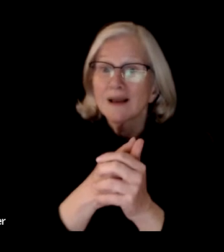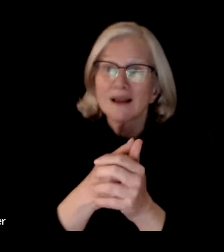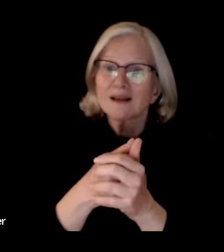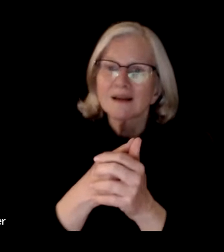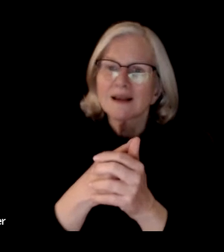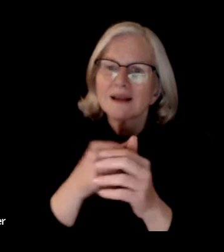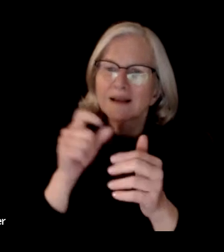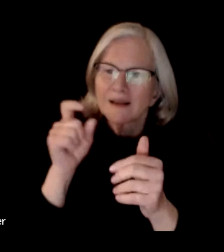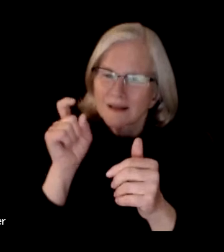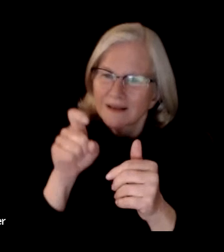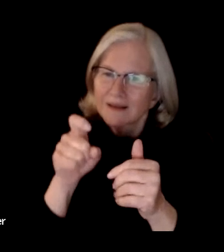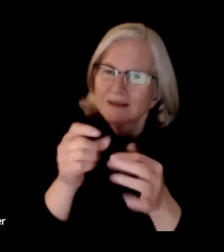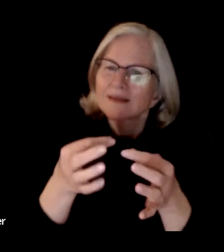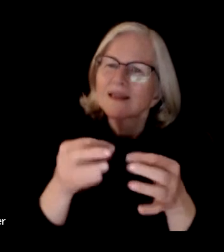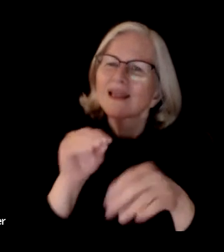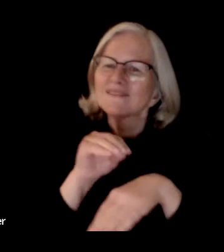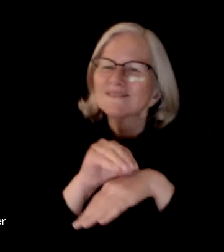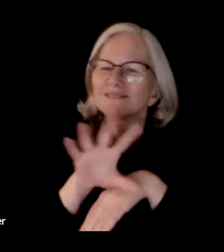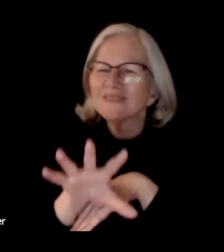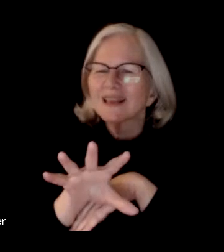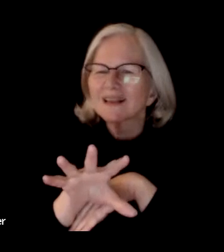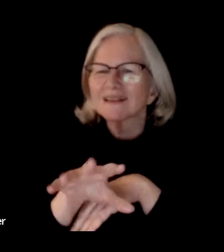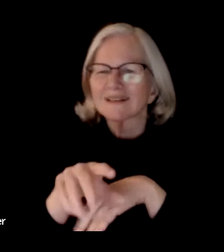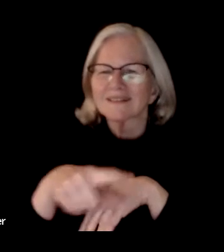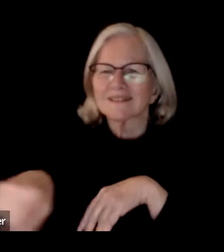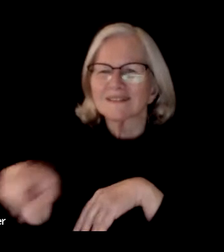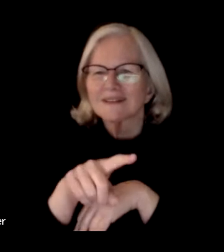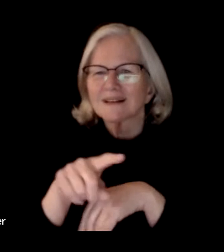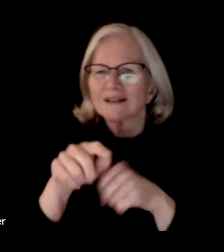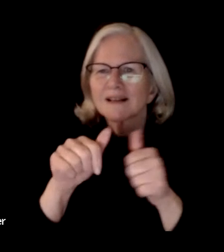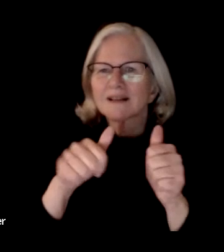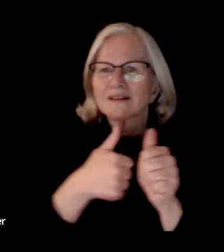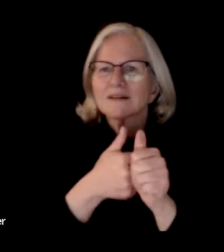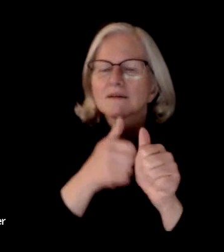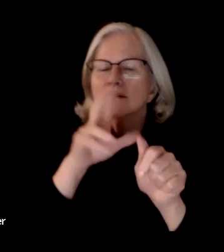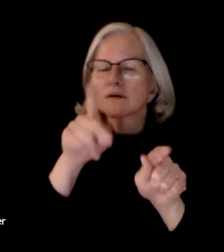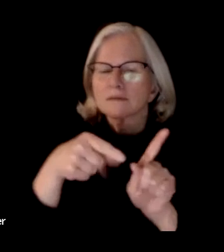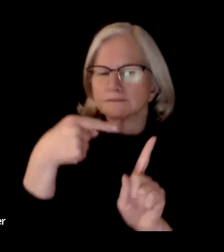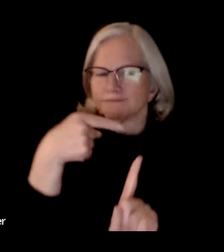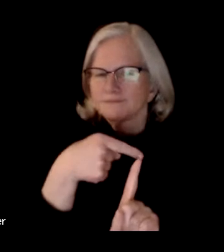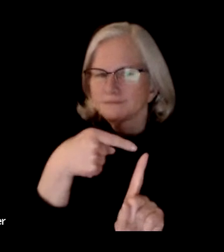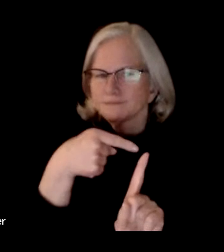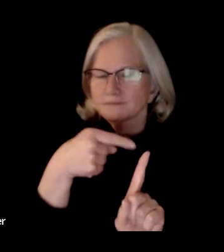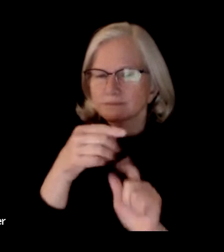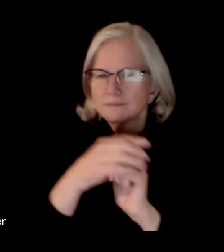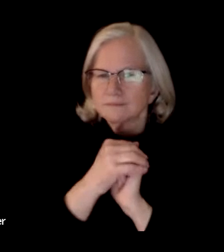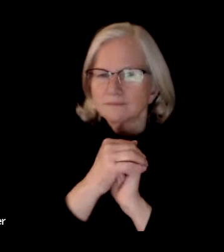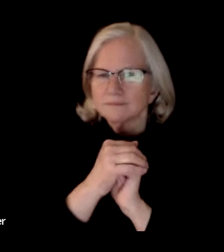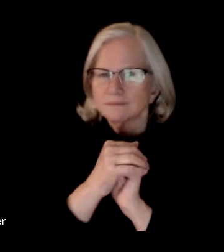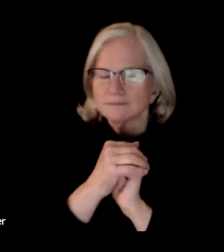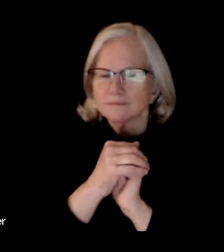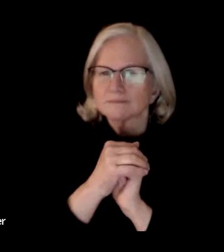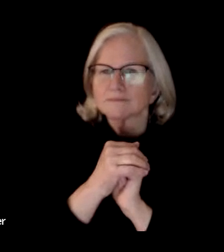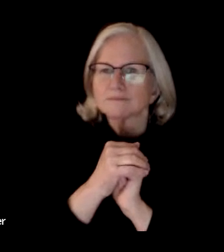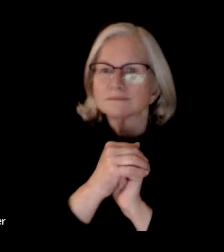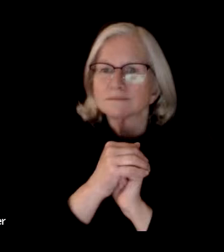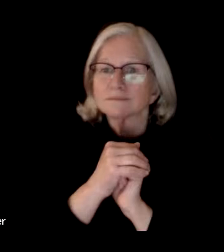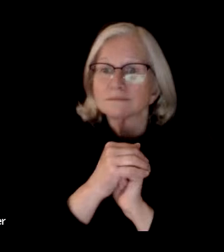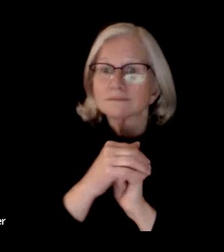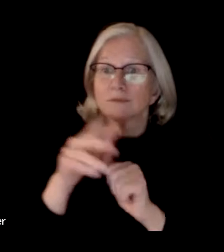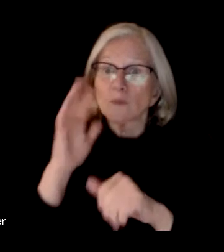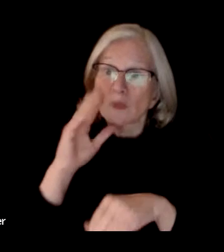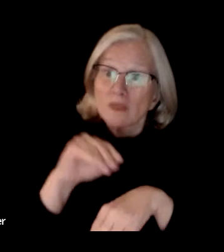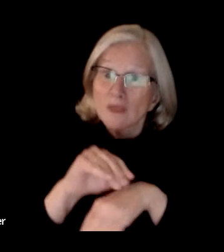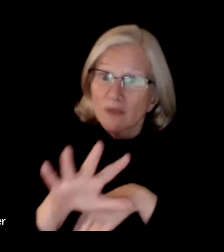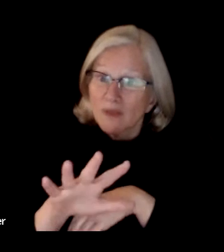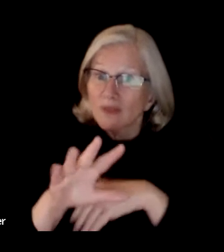A brief follow-up question. I imagine you have some ability to influence your providers, your hospitals and clinics out there. Is